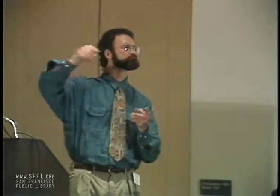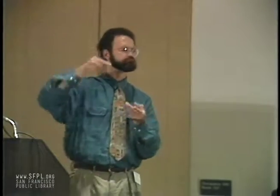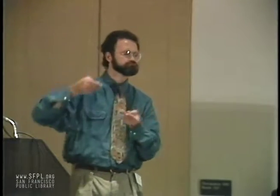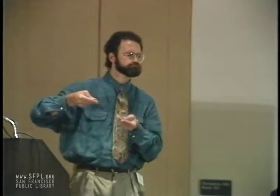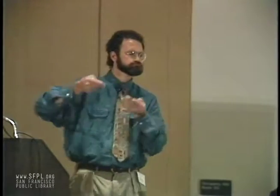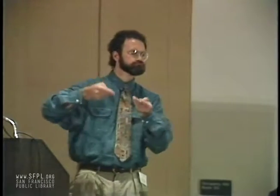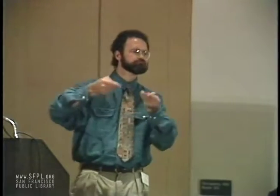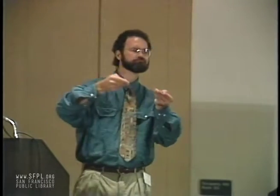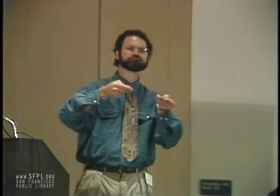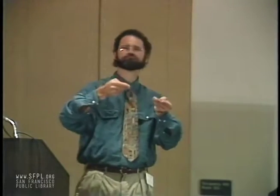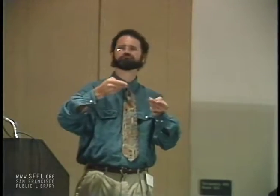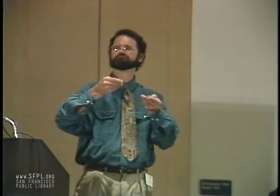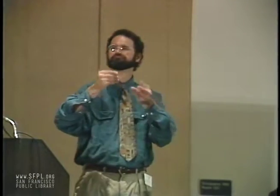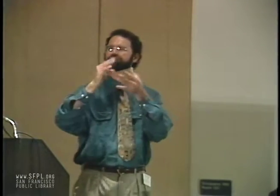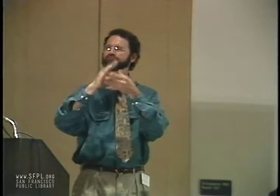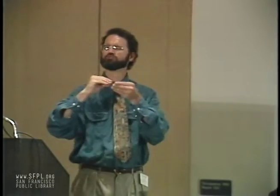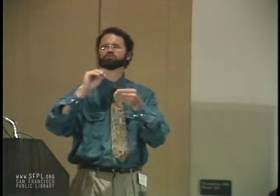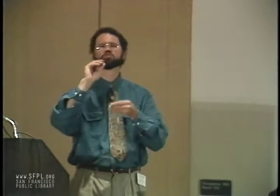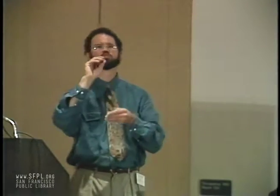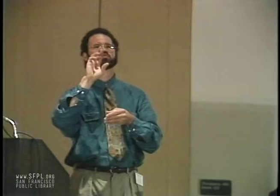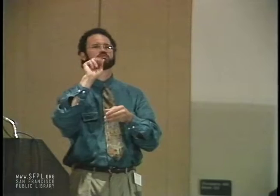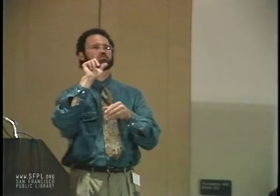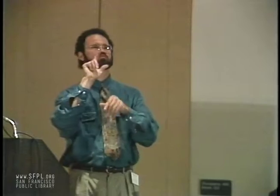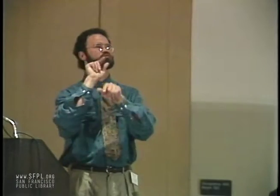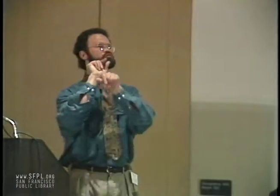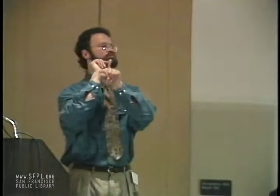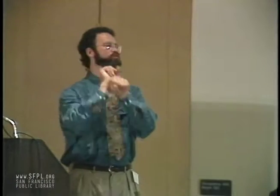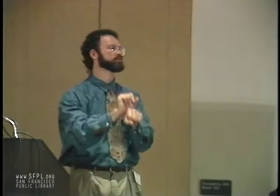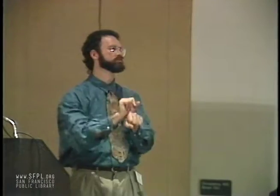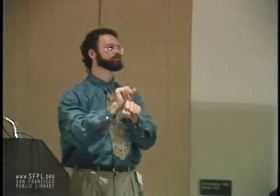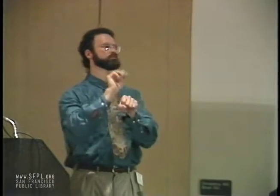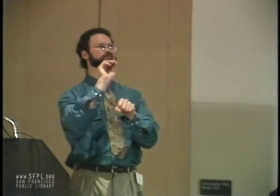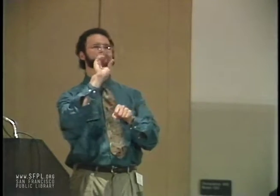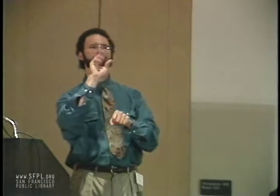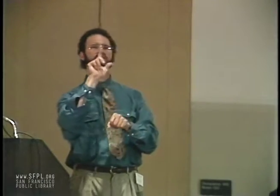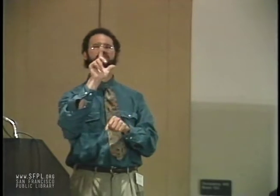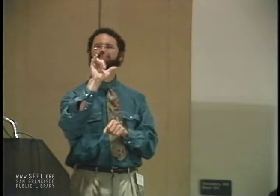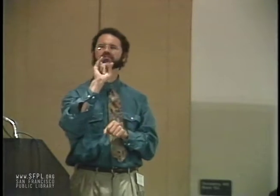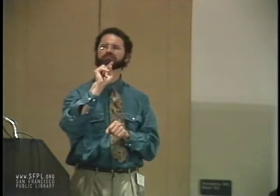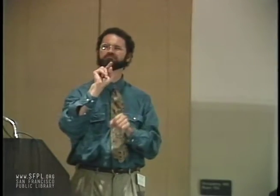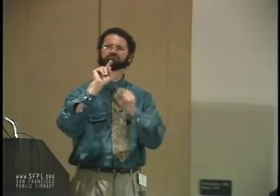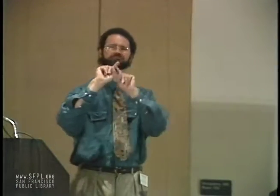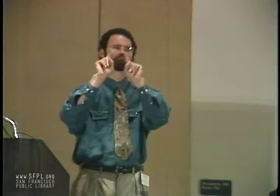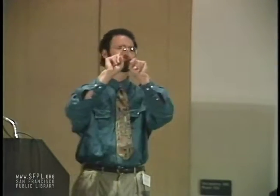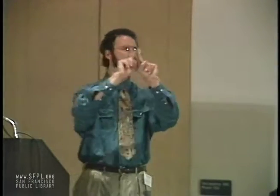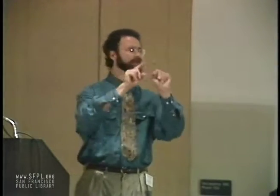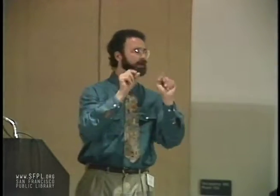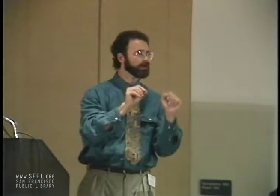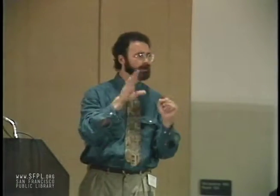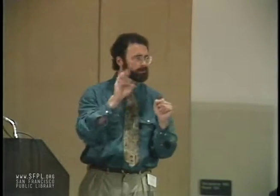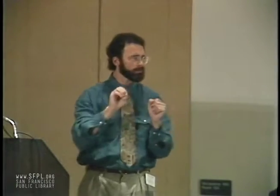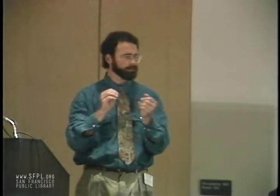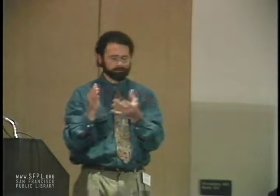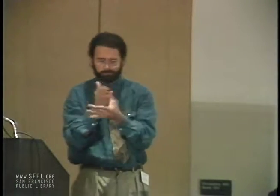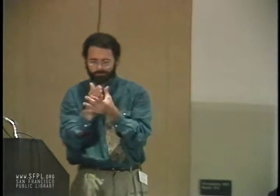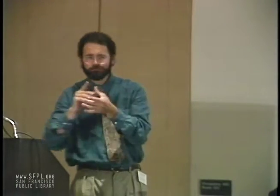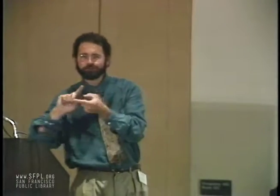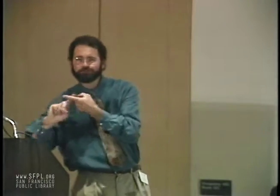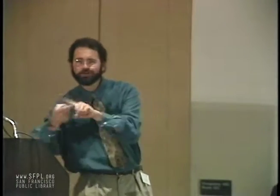There are different places where the deaf oral tradition is passed down, and there are different ways. It can